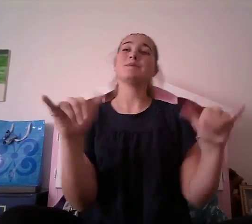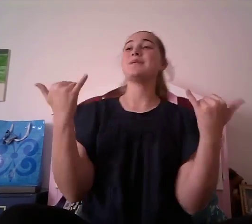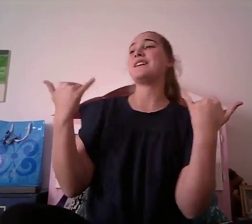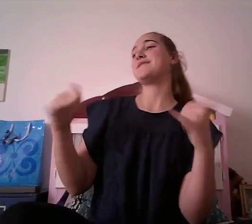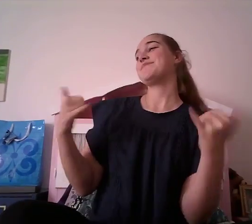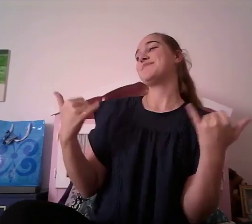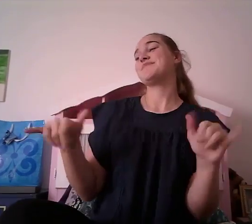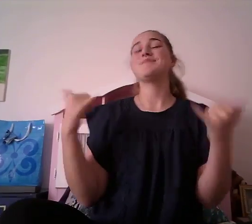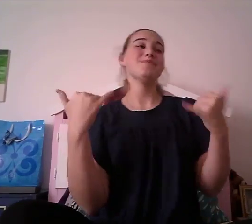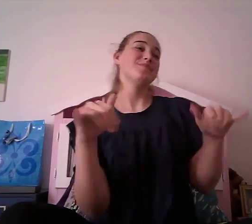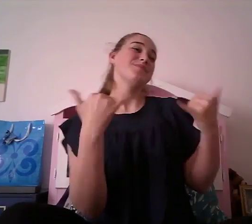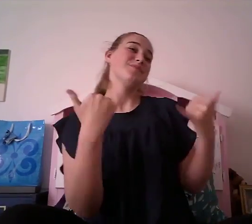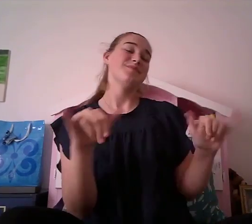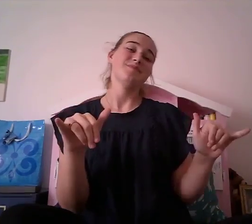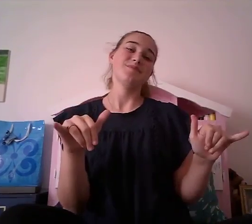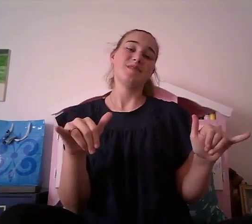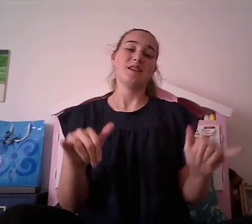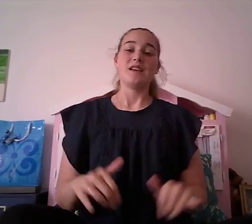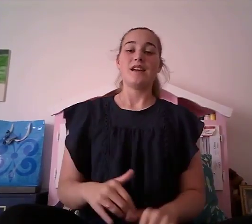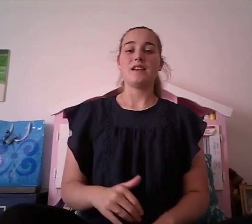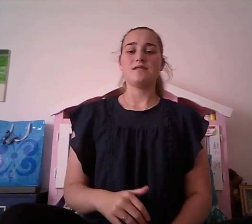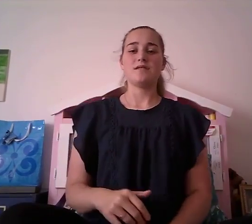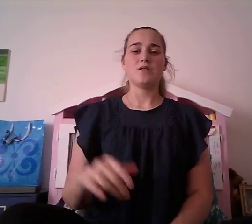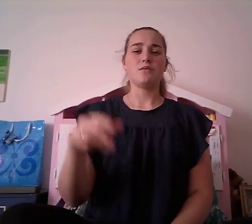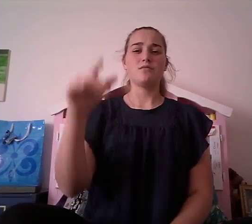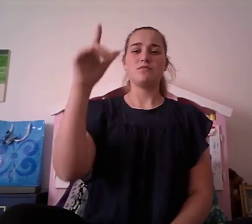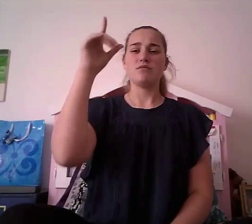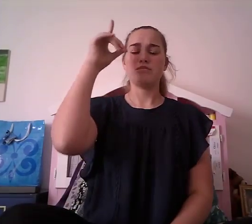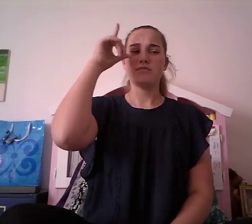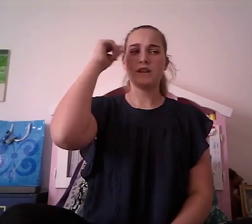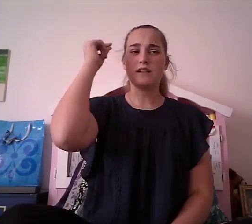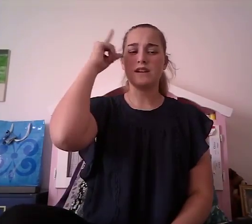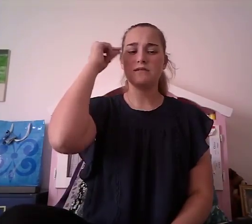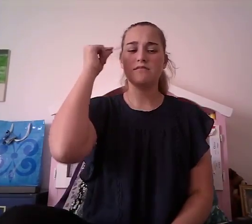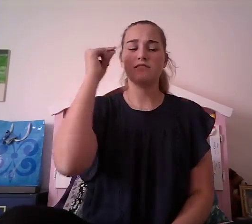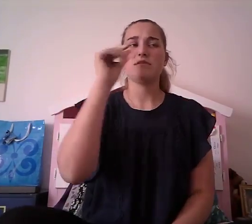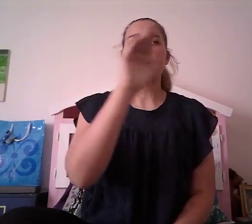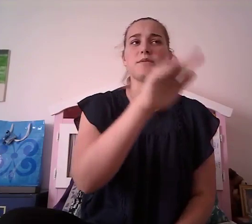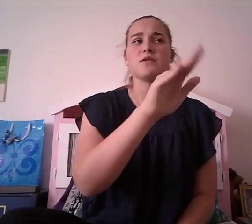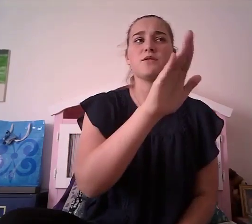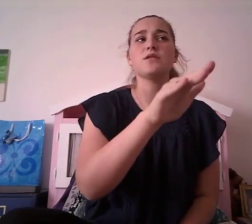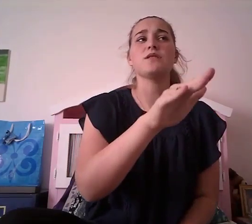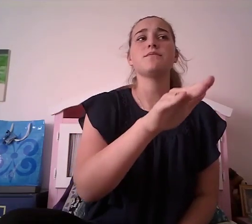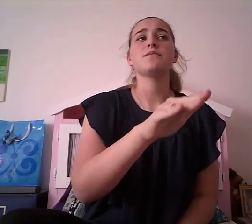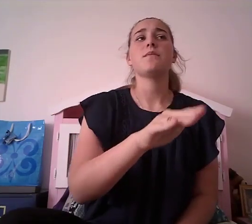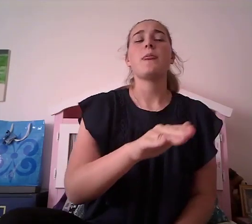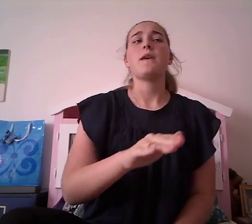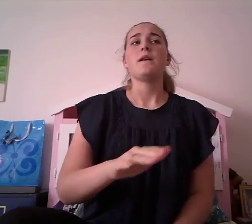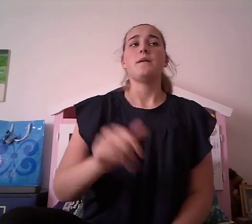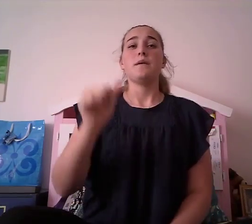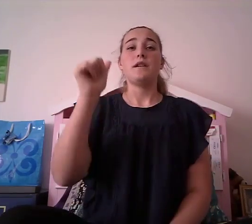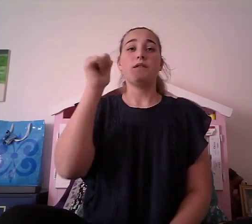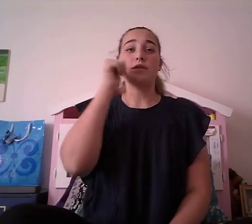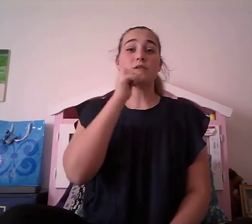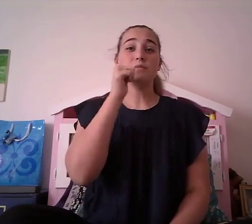keeps playing. And so Gallaudet taps her shoulder. And the girl